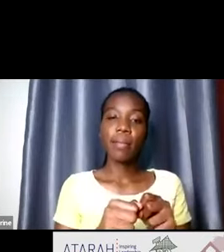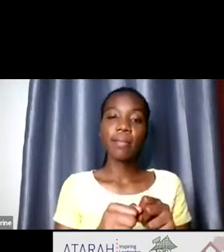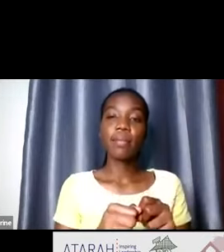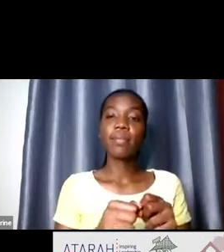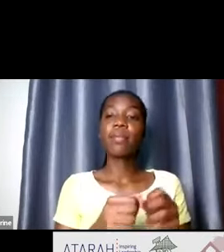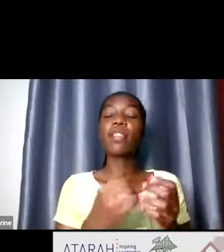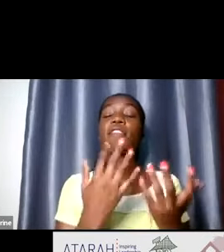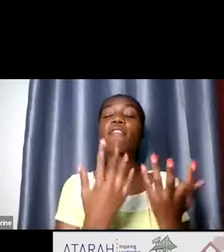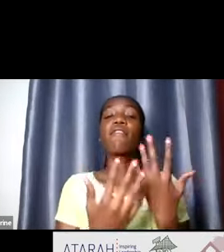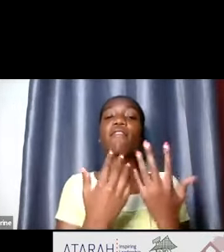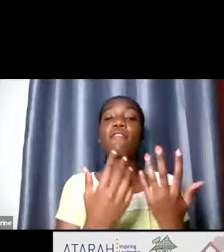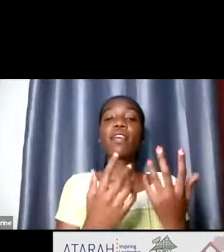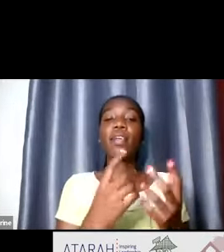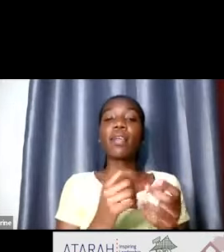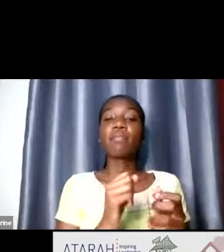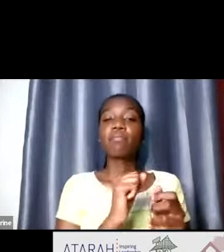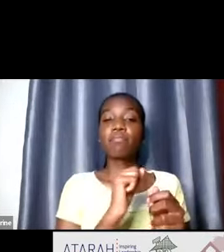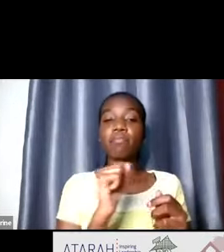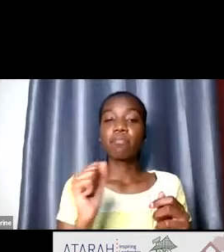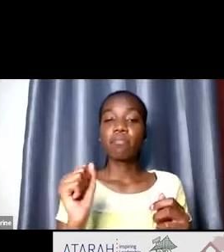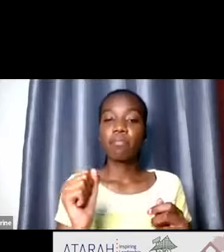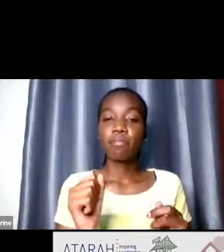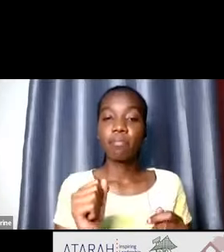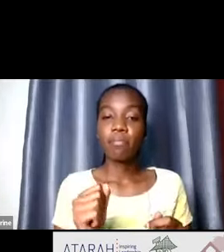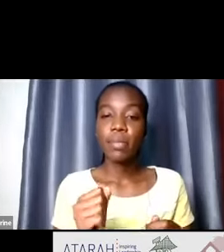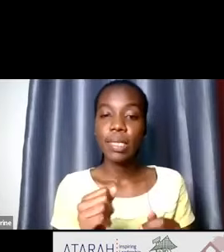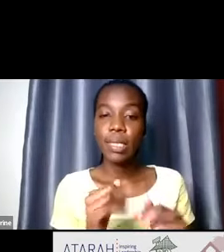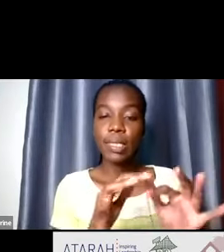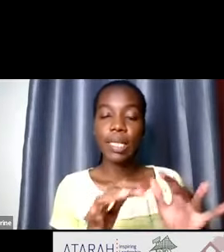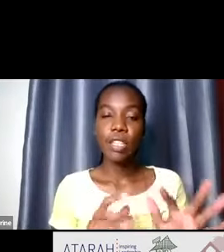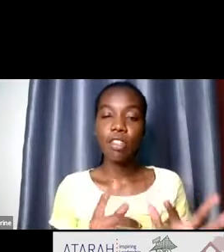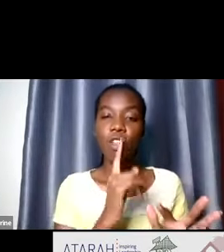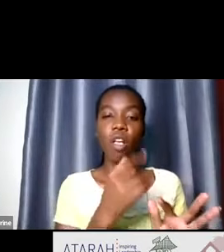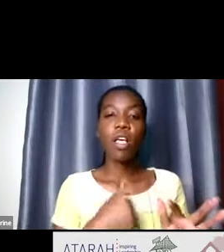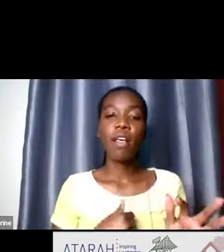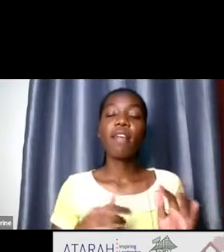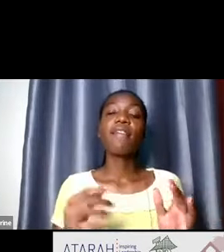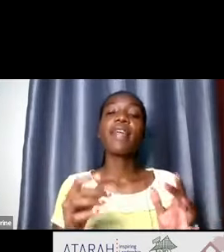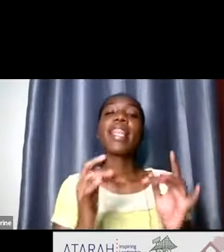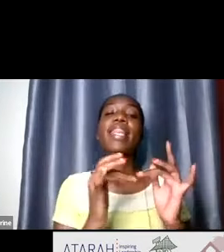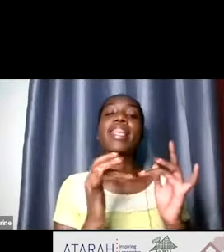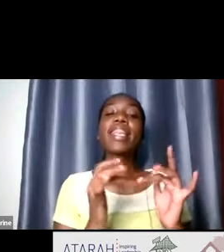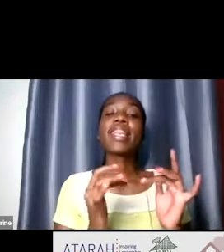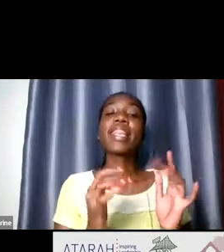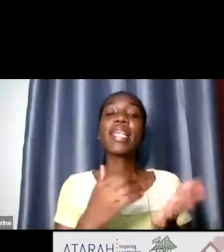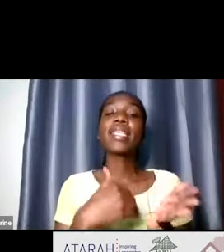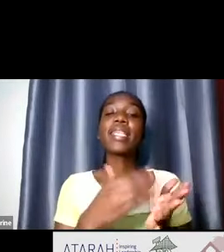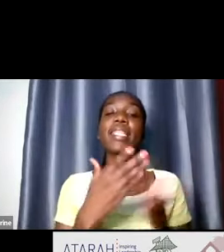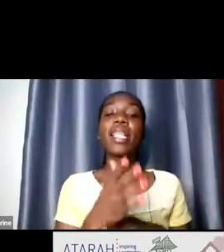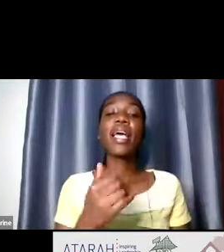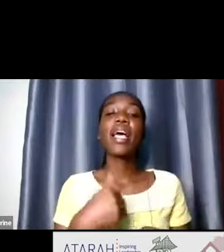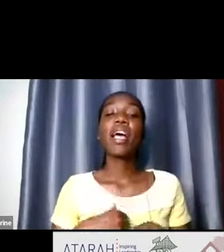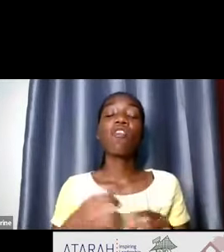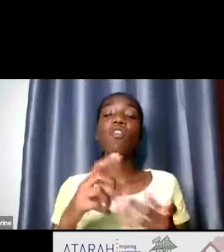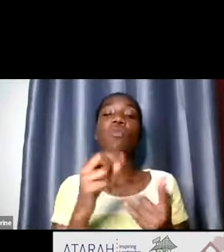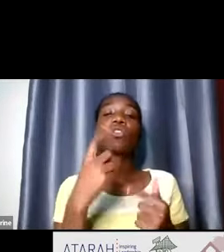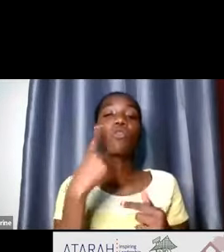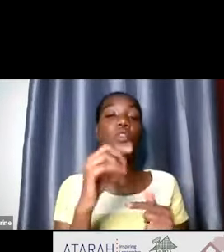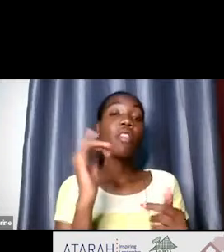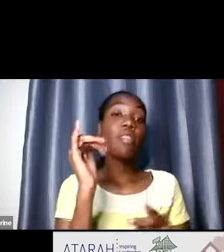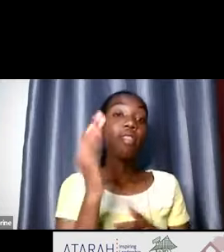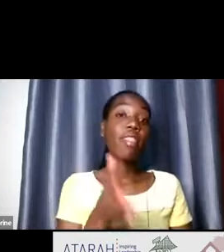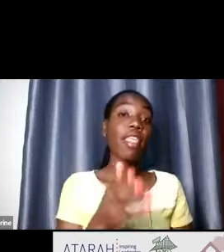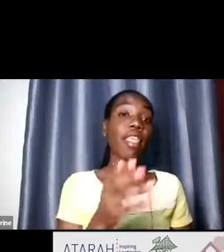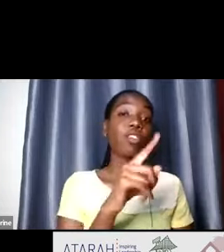chat. The link that Kevin has shared, there's an option for being there physically, and there's the option of being there on Zoom. We are